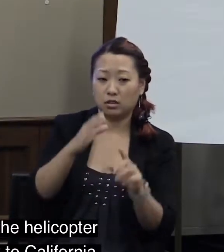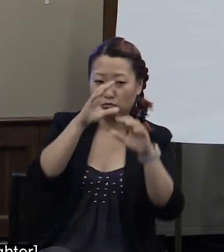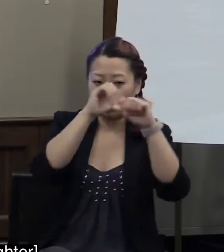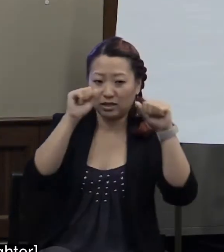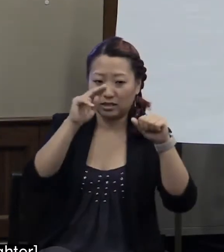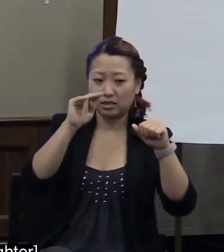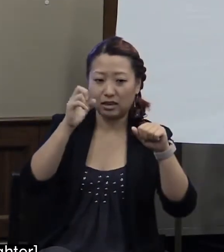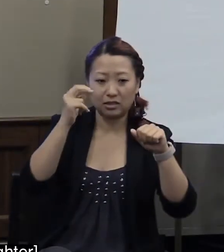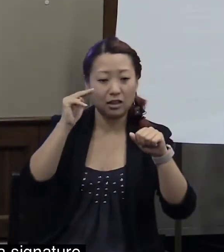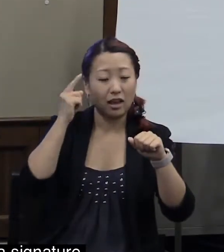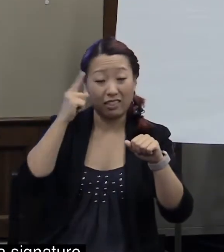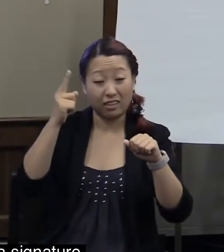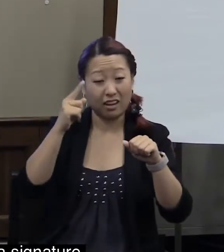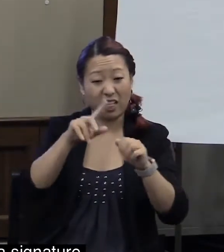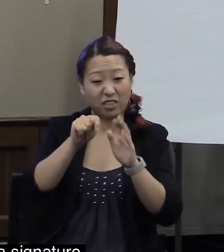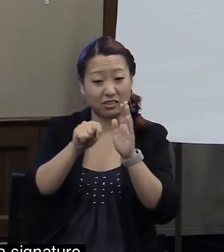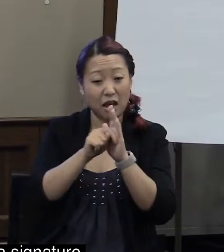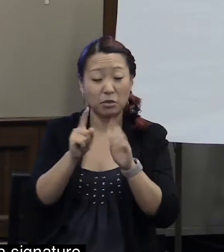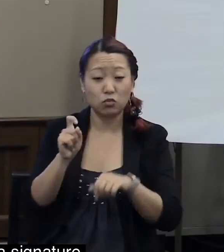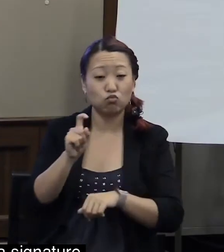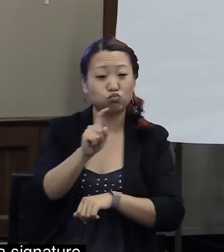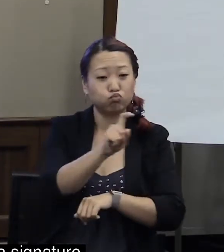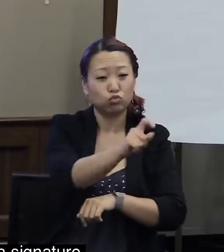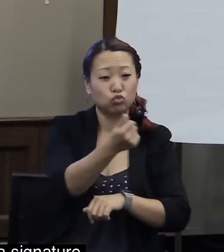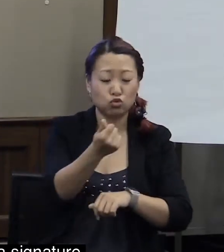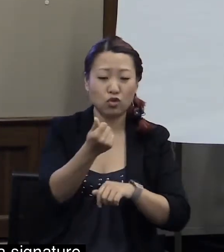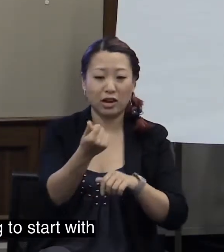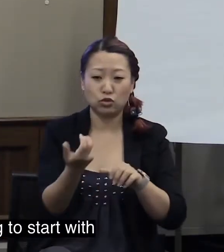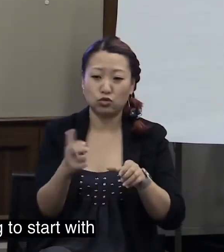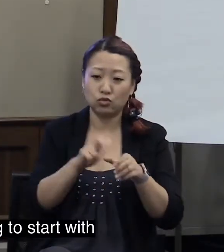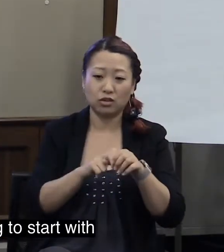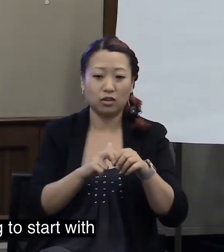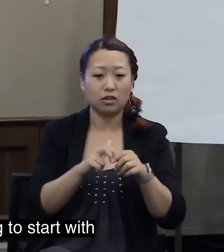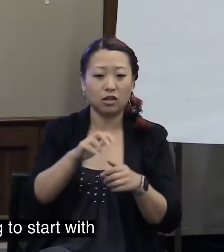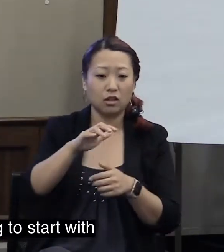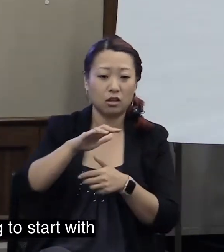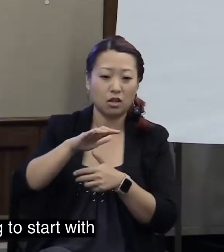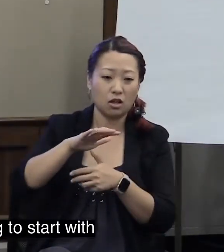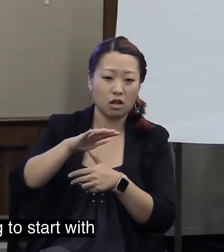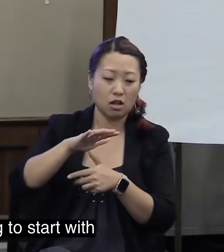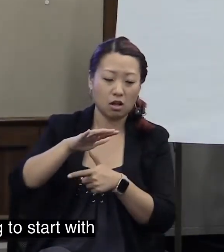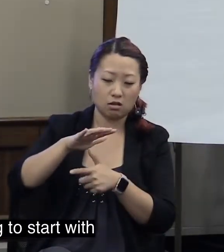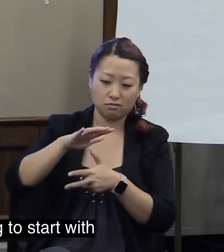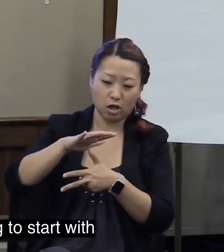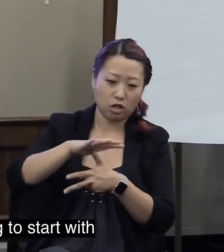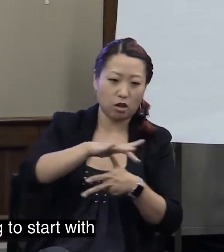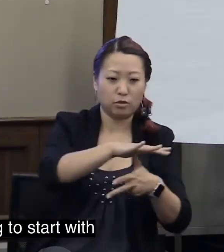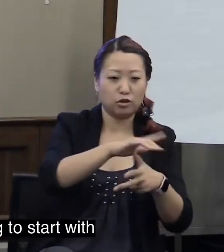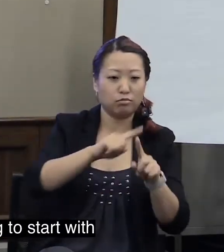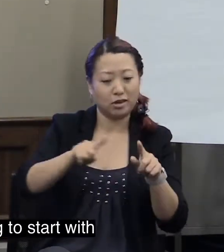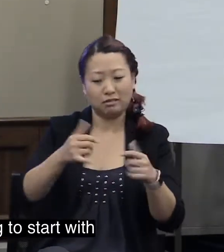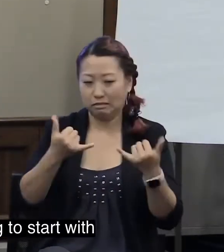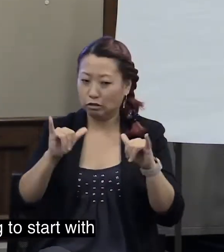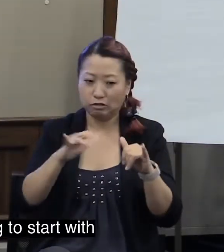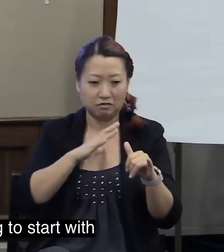go back to California, but that's okay. We'll take it. Signature is a signature. So with that, Philip, I'm going to